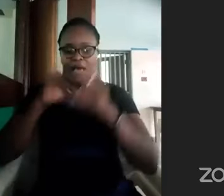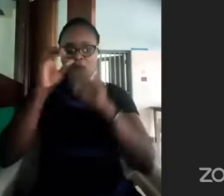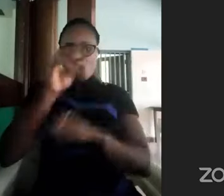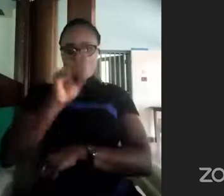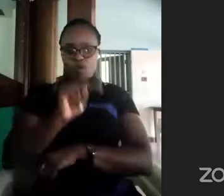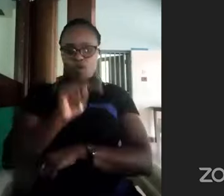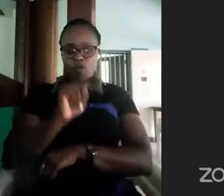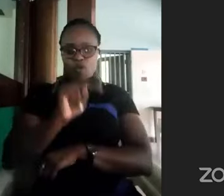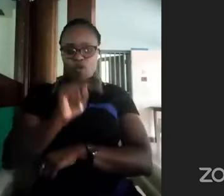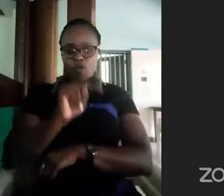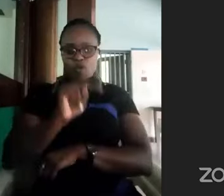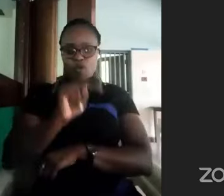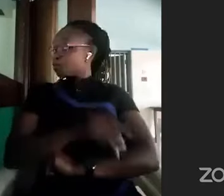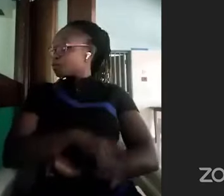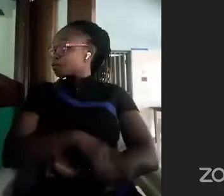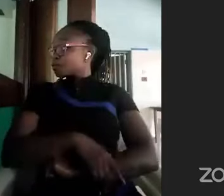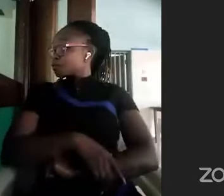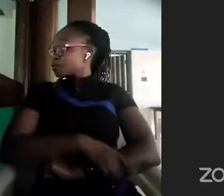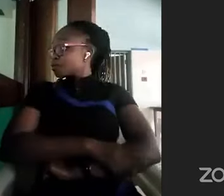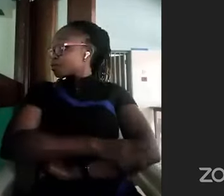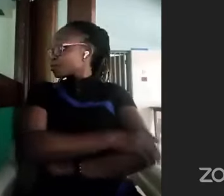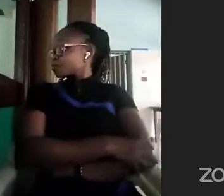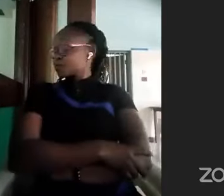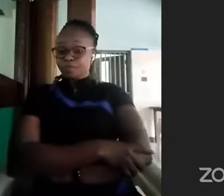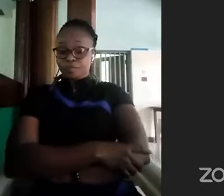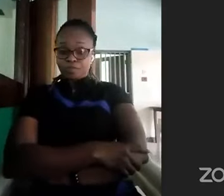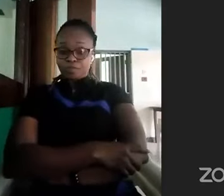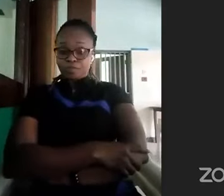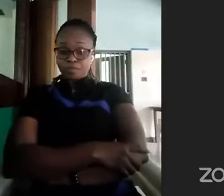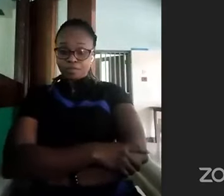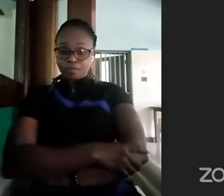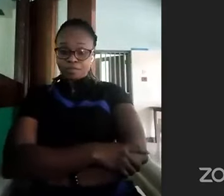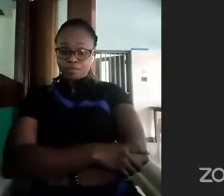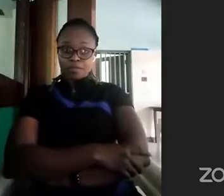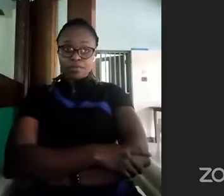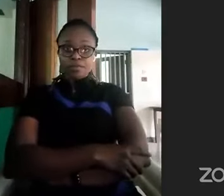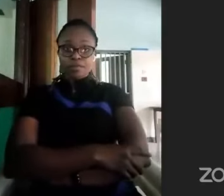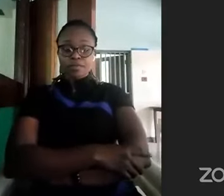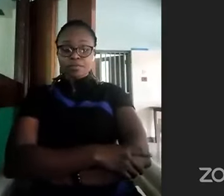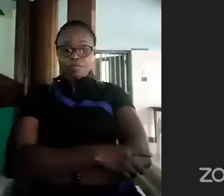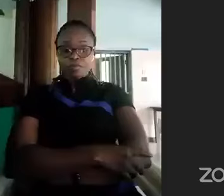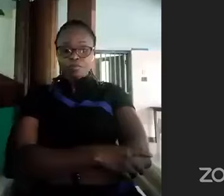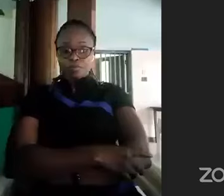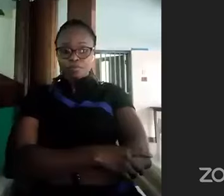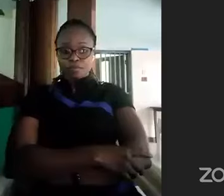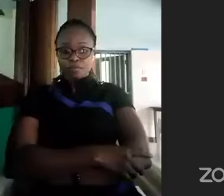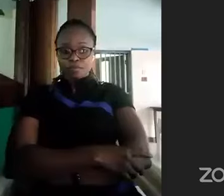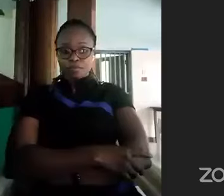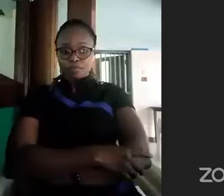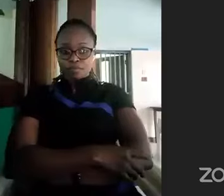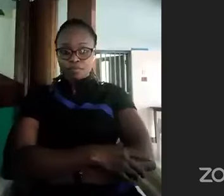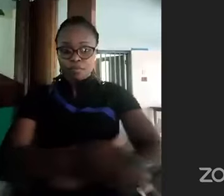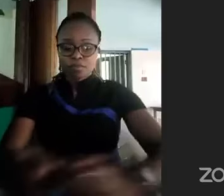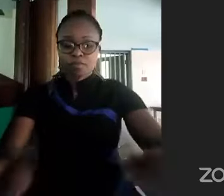can put your camera on so that we can, yeah, thank you. Kindly introduce yourself.